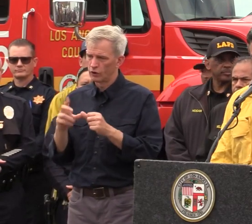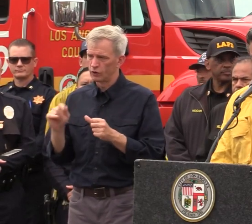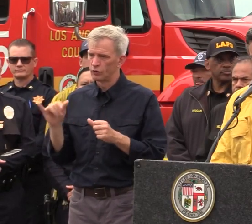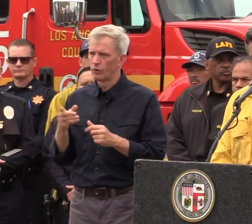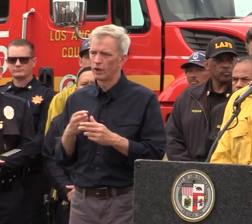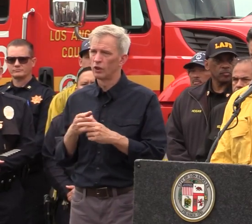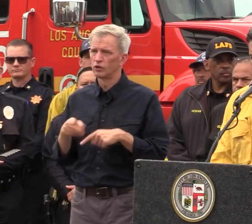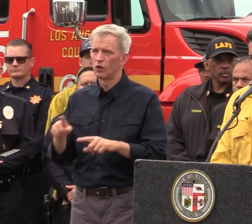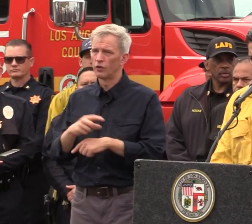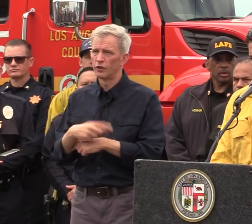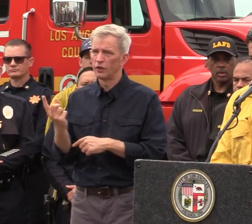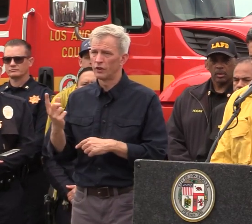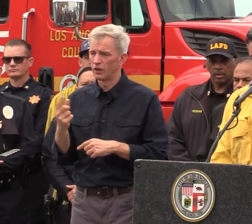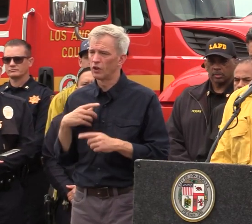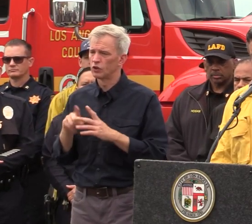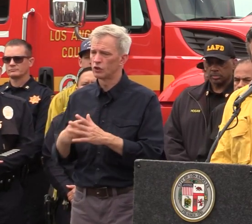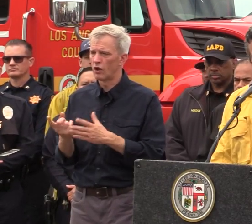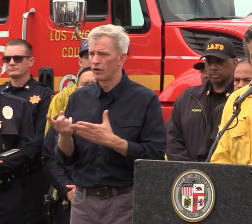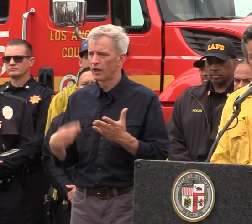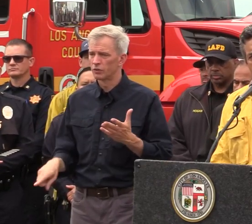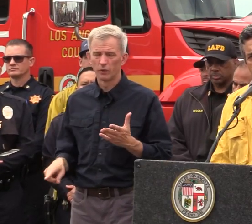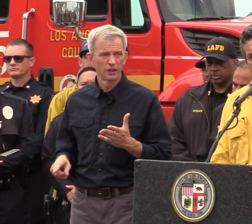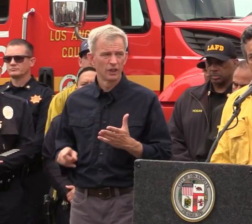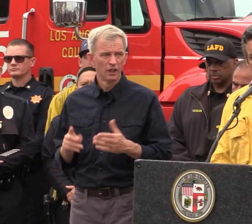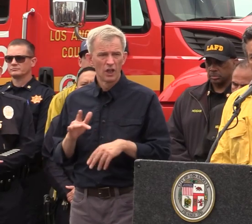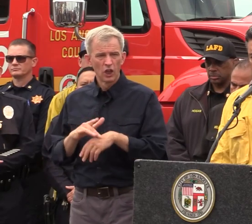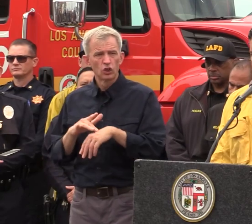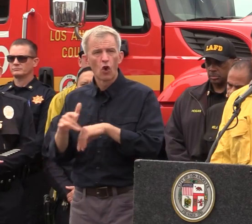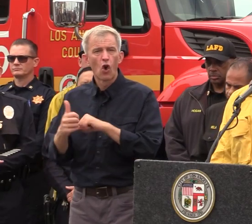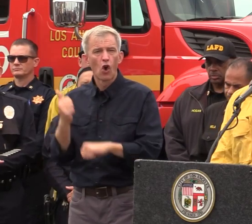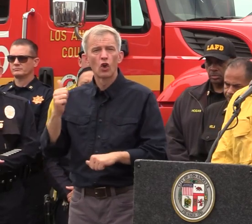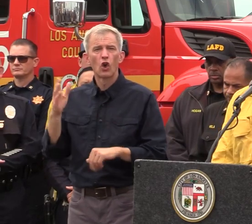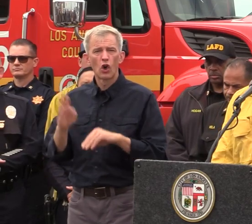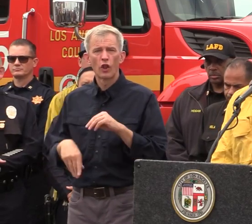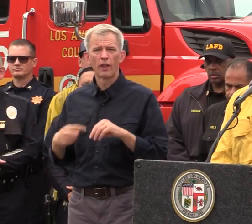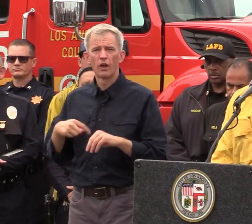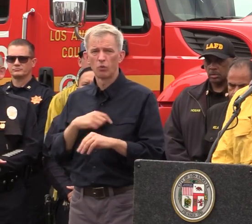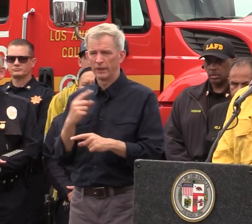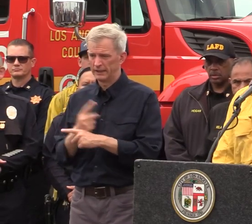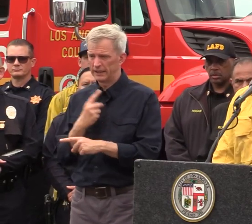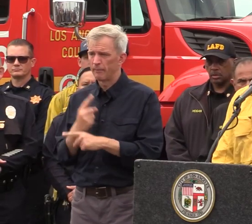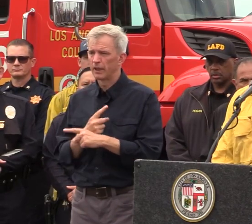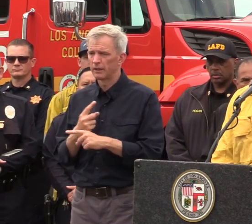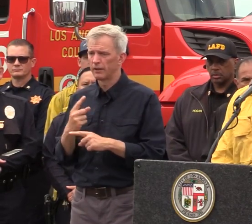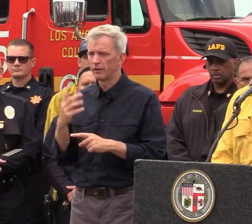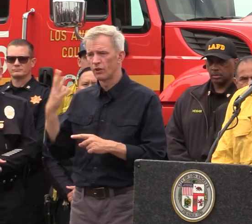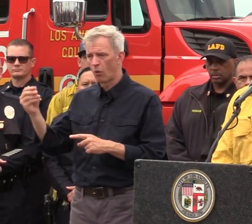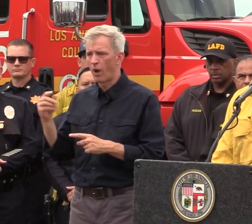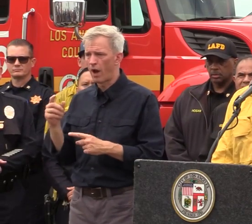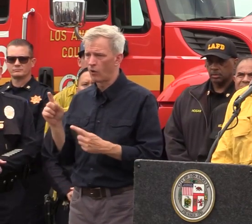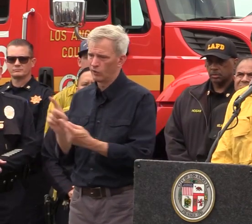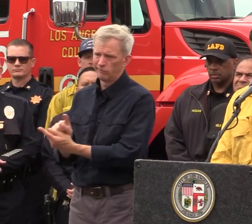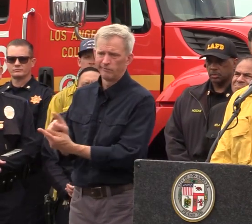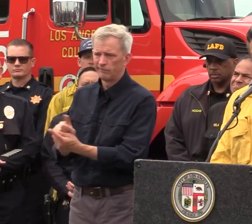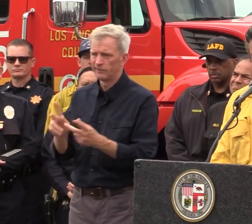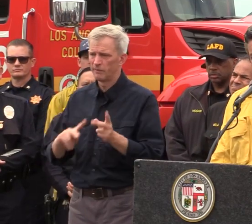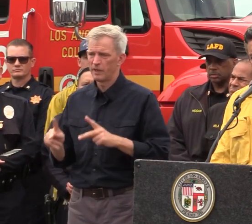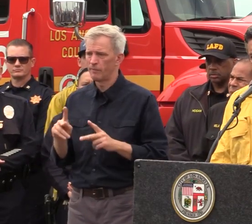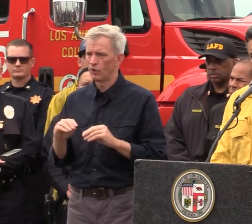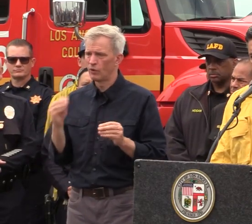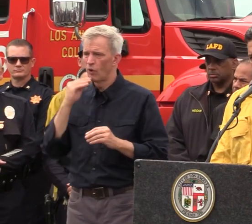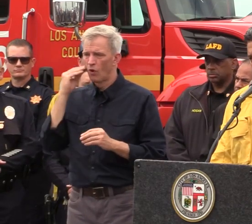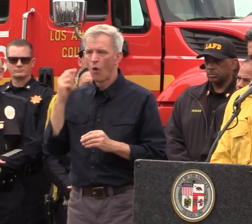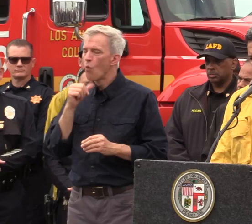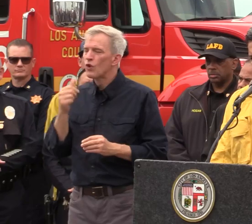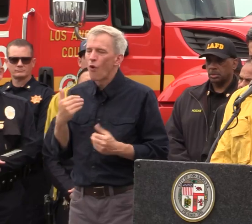that starting next week. It's earlier than we normally do, but we normally don't have this type of fire, the size of fire,